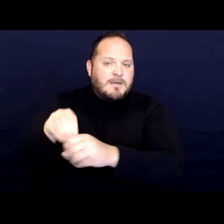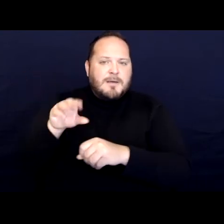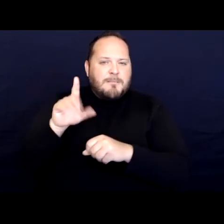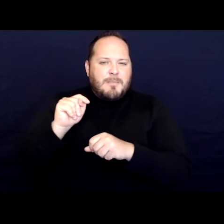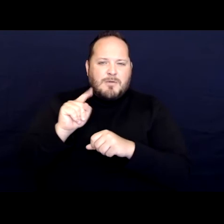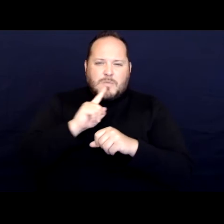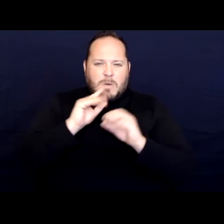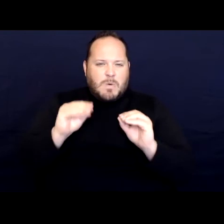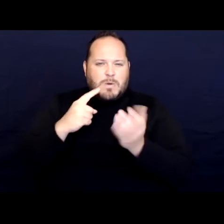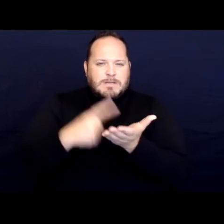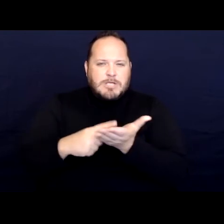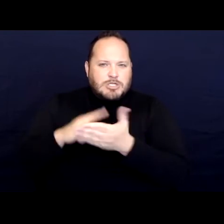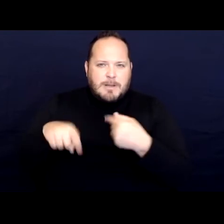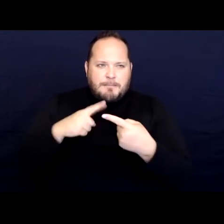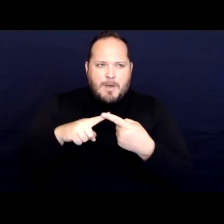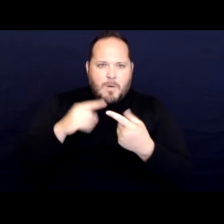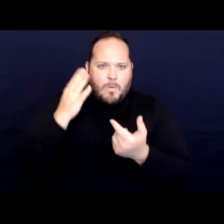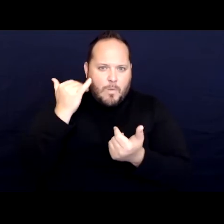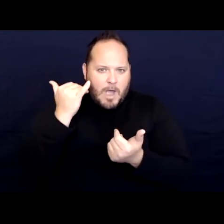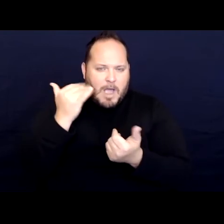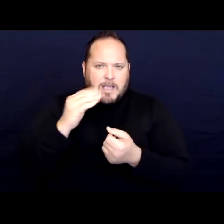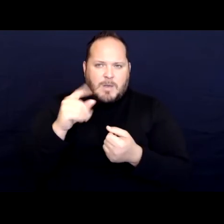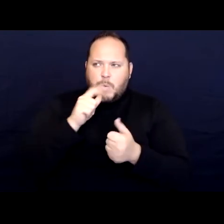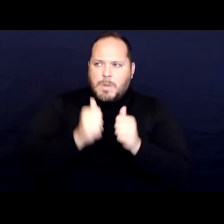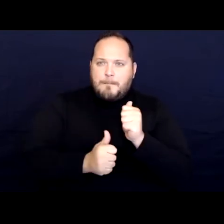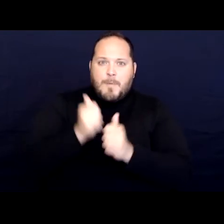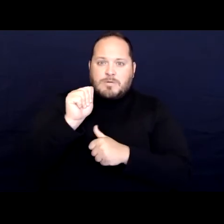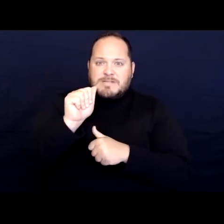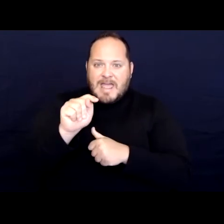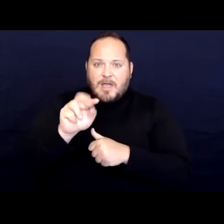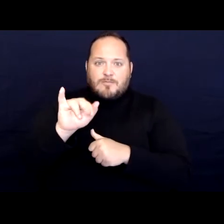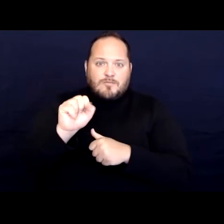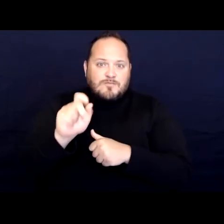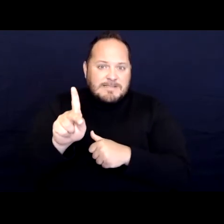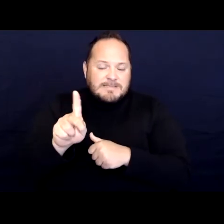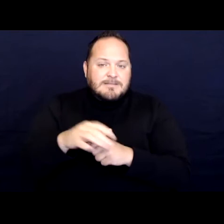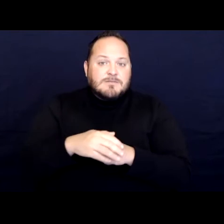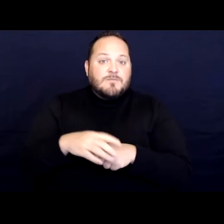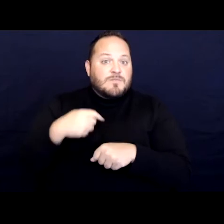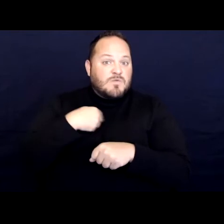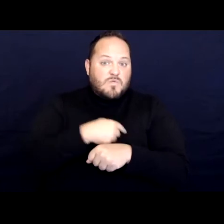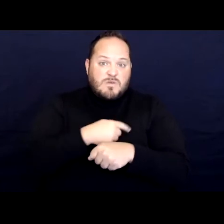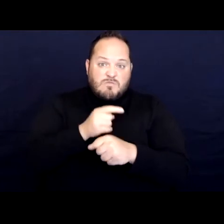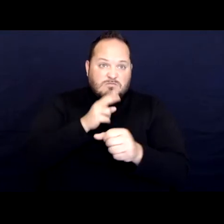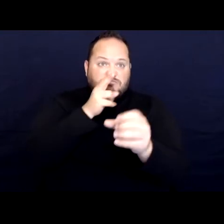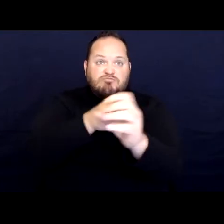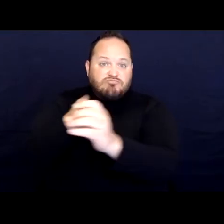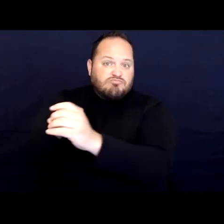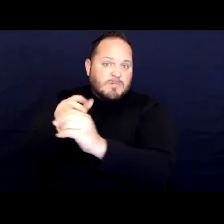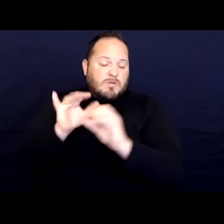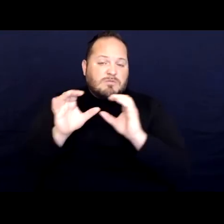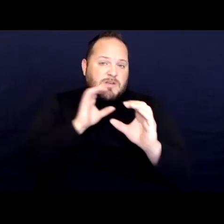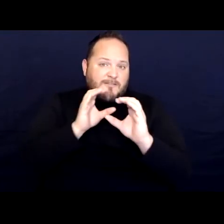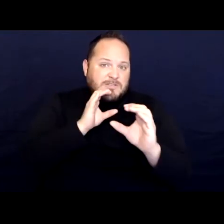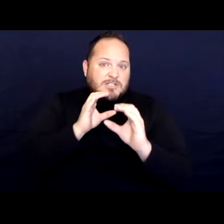about why and who, again, were the most at risk. And so we would interject ourselves in those conversations as well, to try